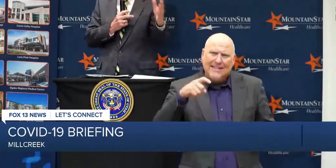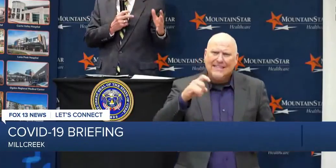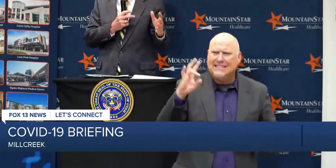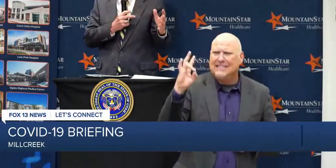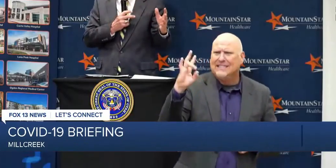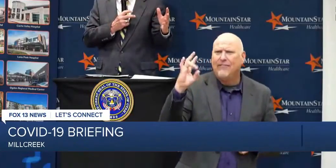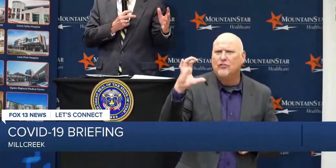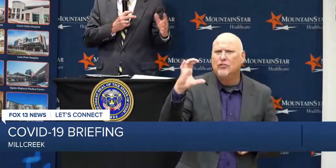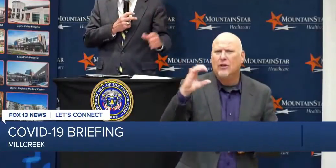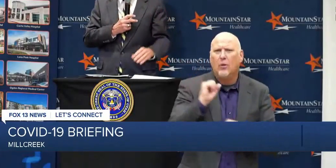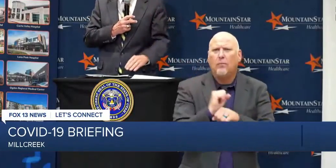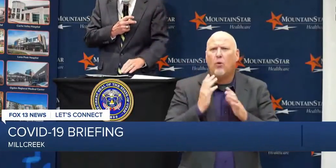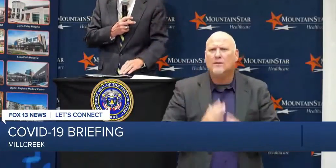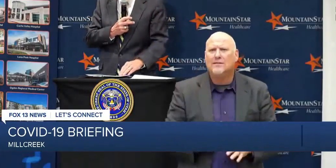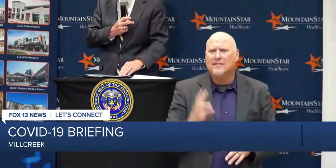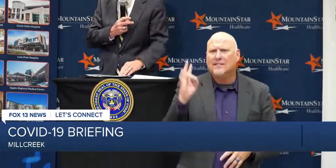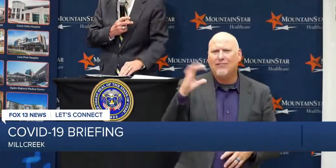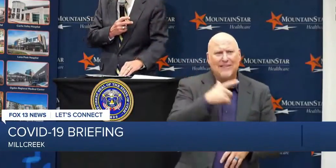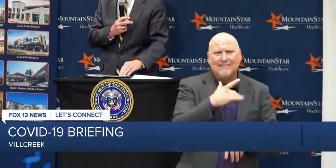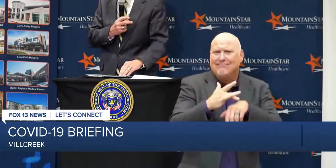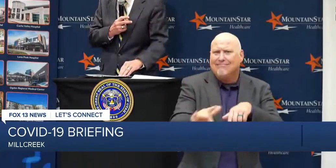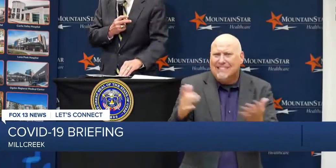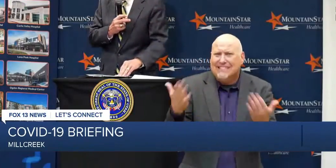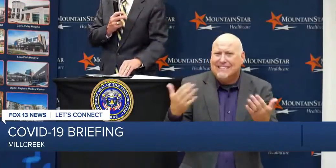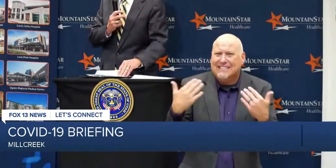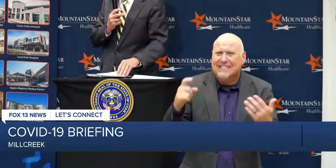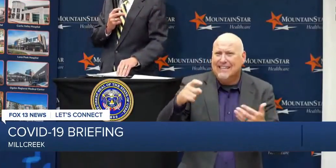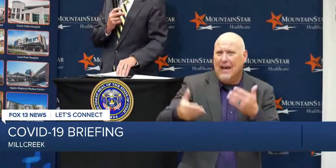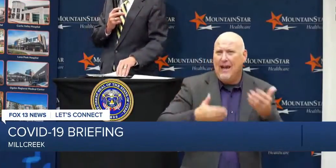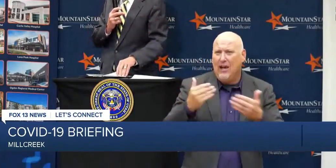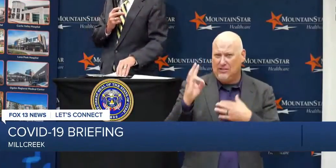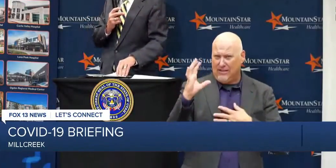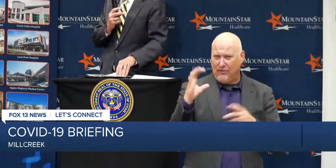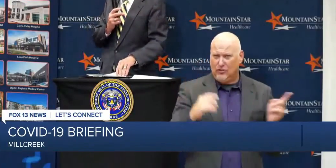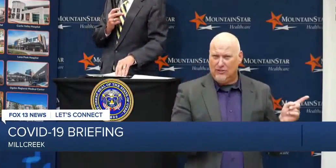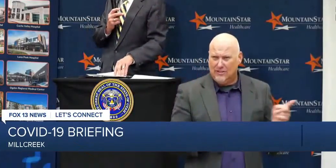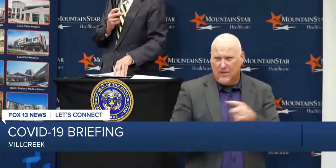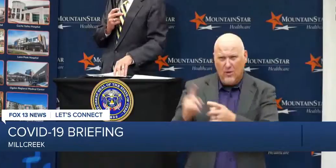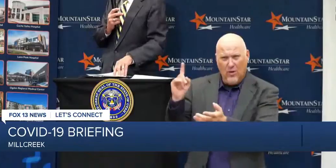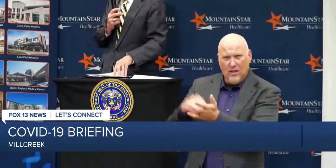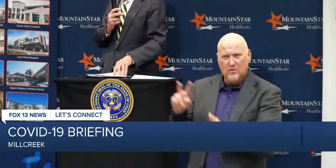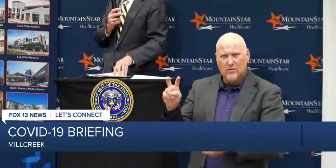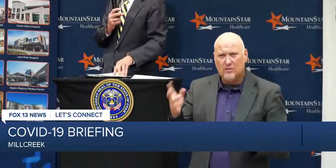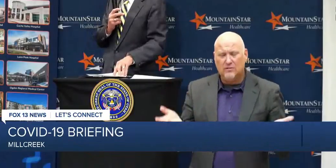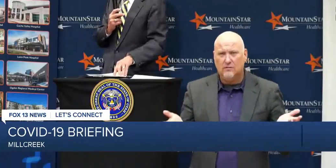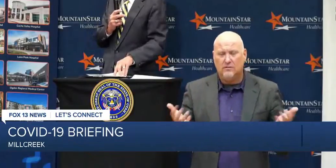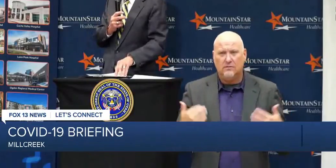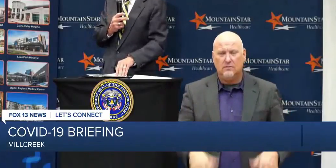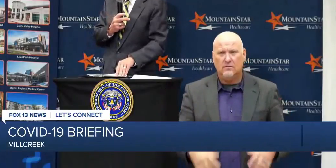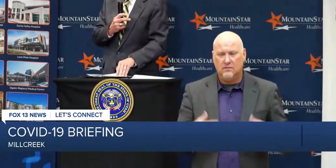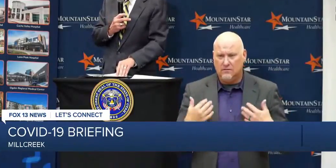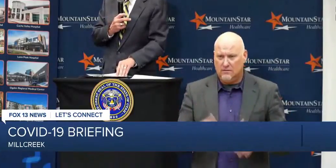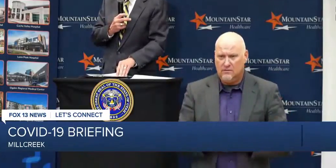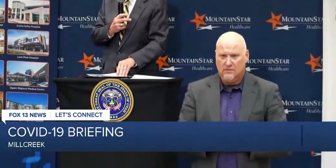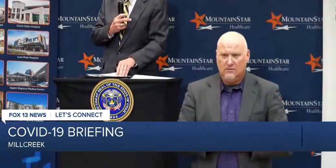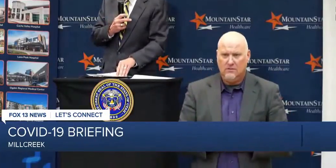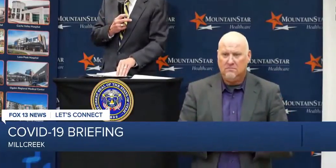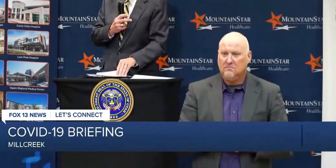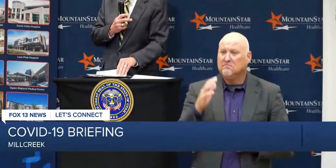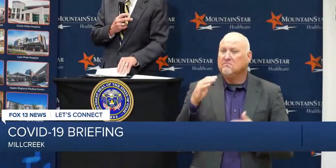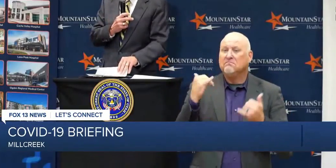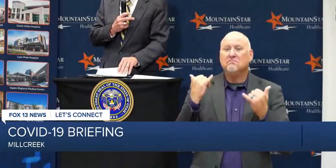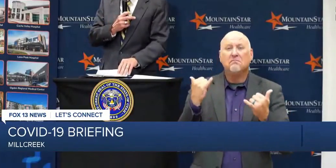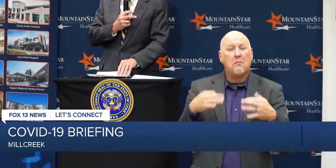and Steward and others are in the same fix. We're seeing important surgeries delayed.